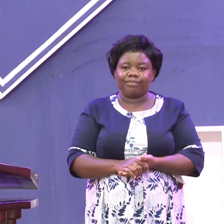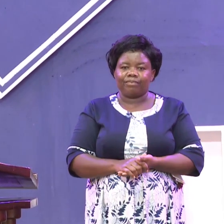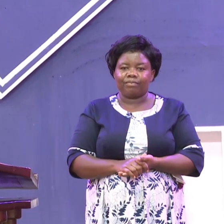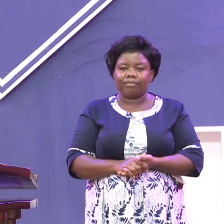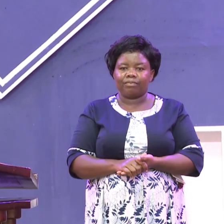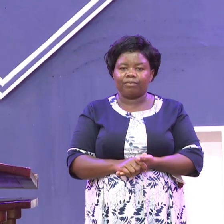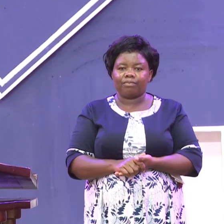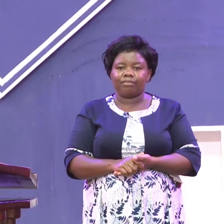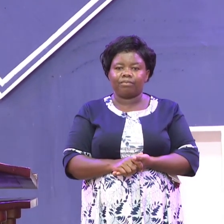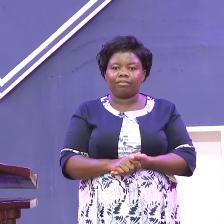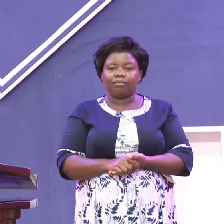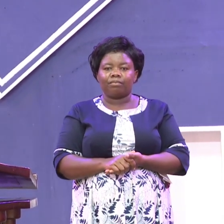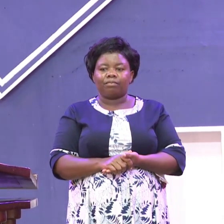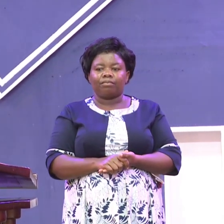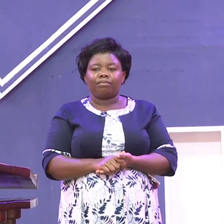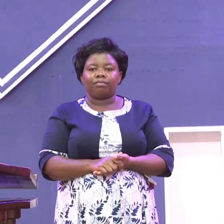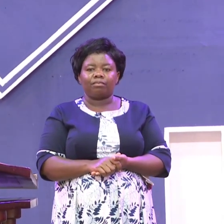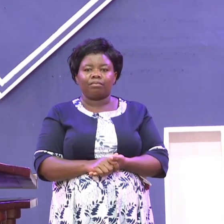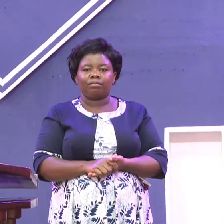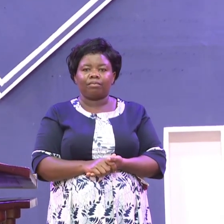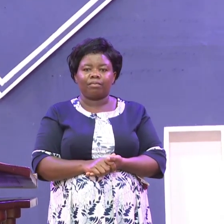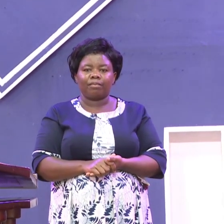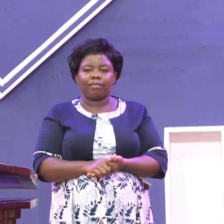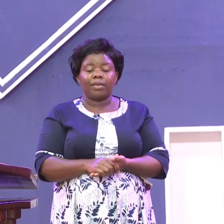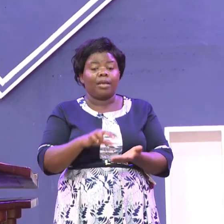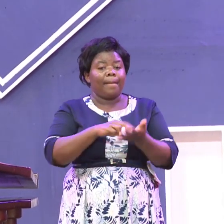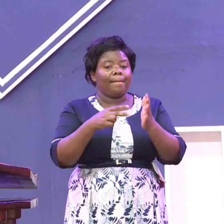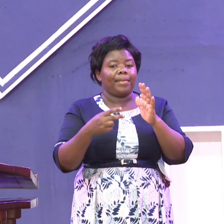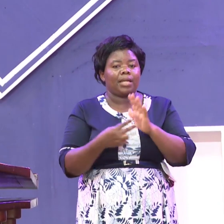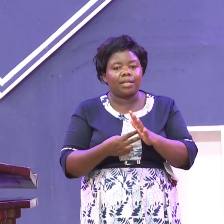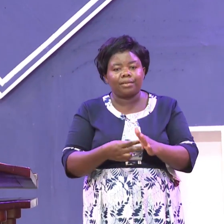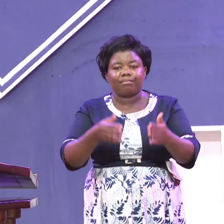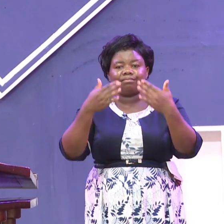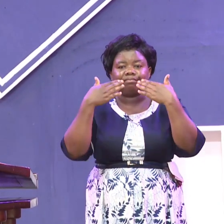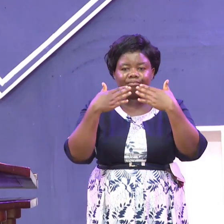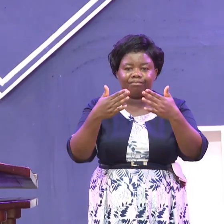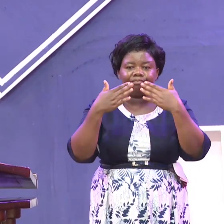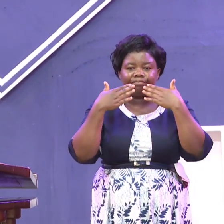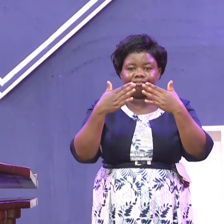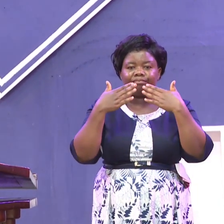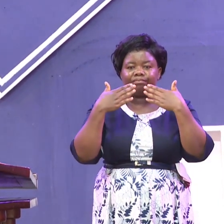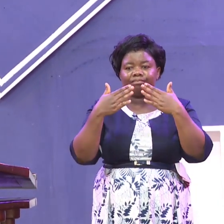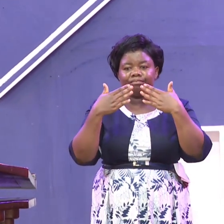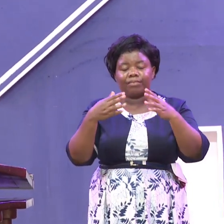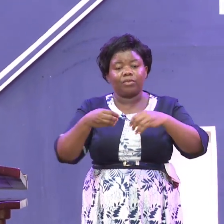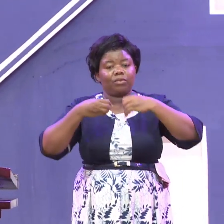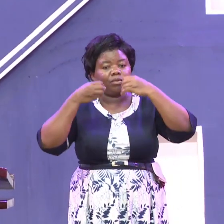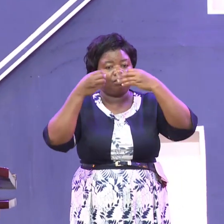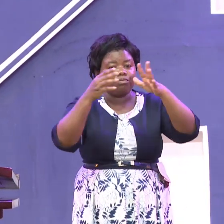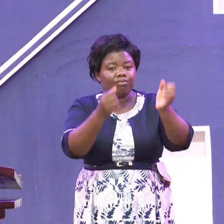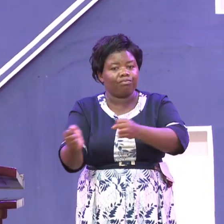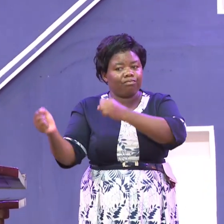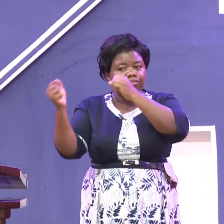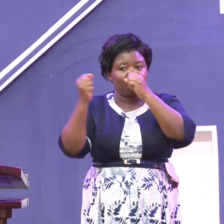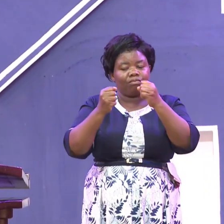says thank you sorts out things. Kitegeeza nti okwebaza kuwa amaanyi